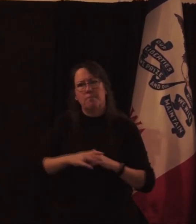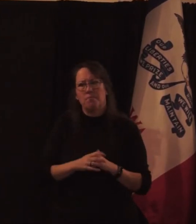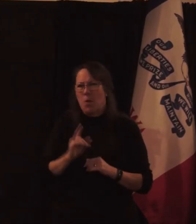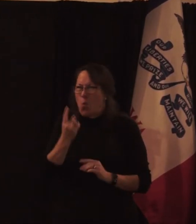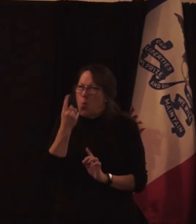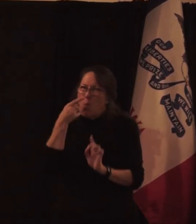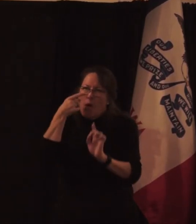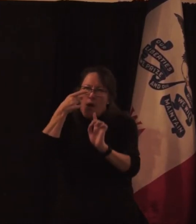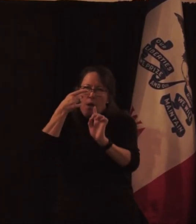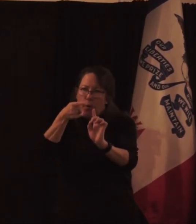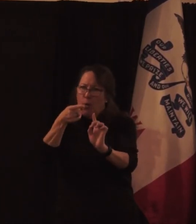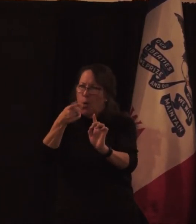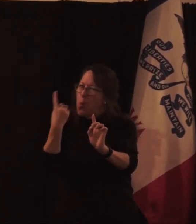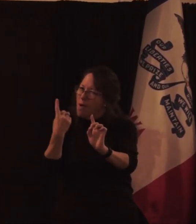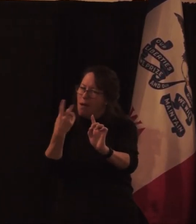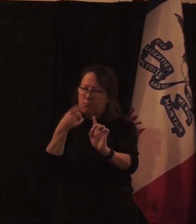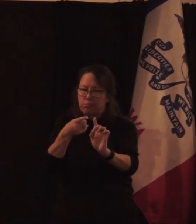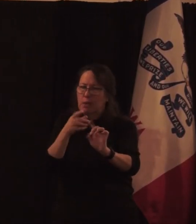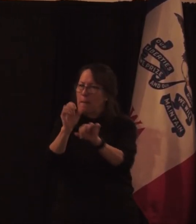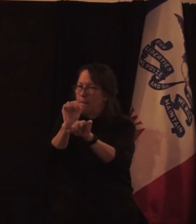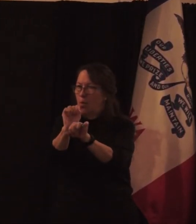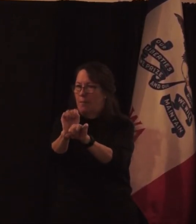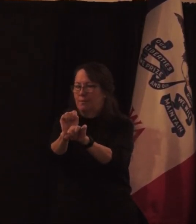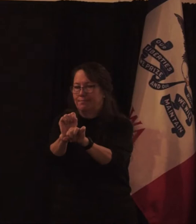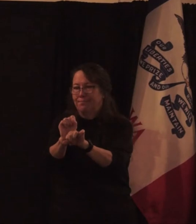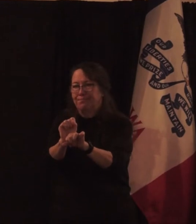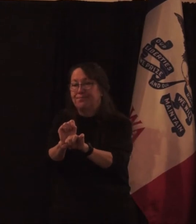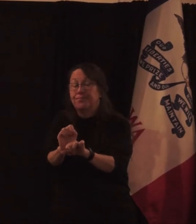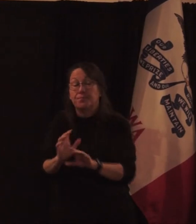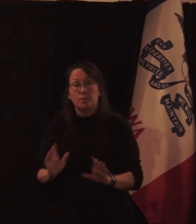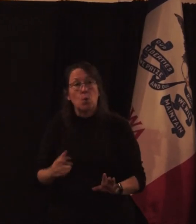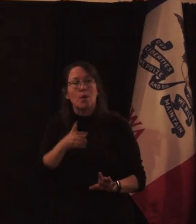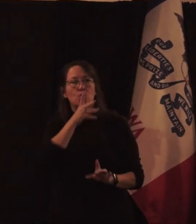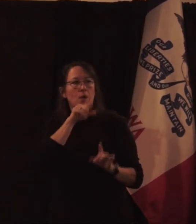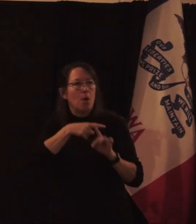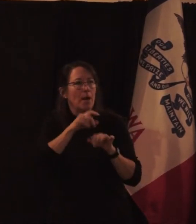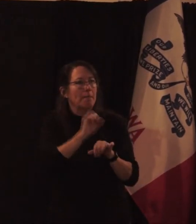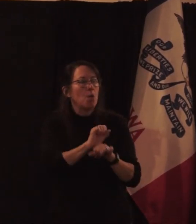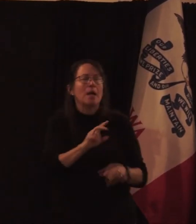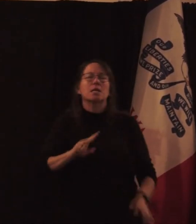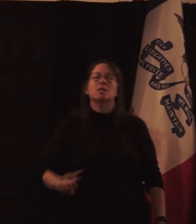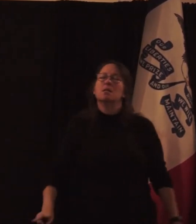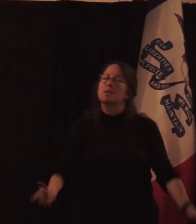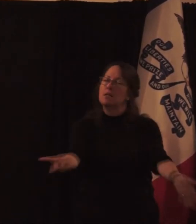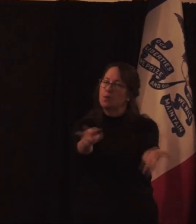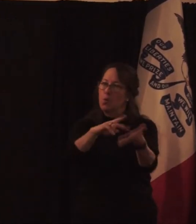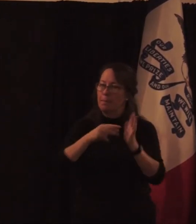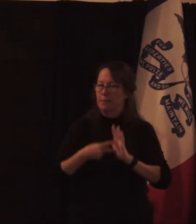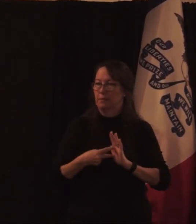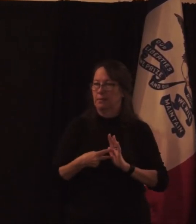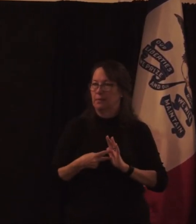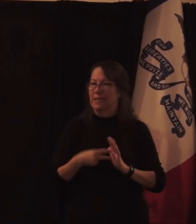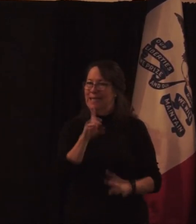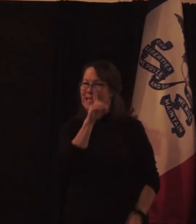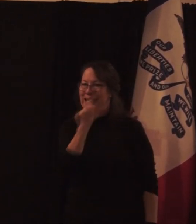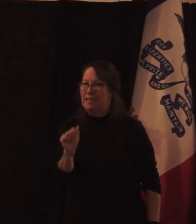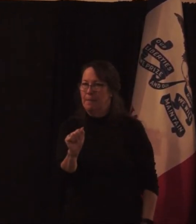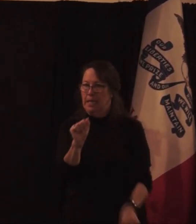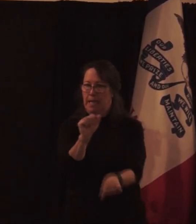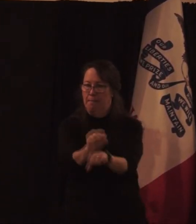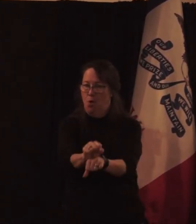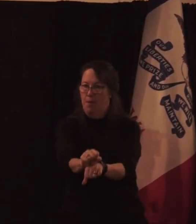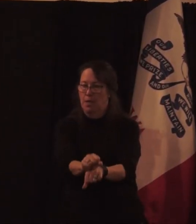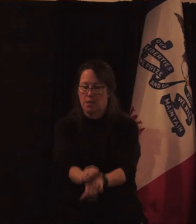that one goal of employment. And when I say employment, I don't mean disability